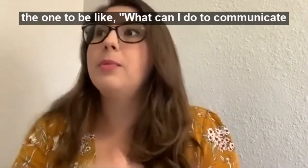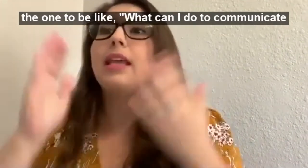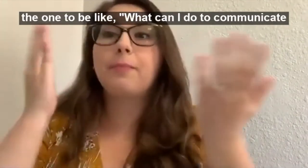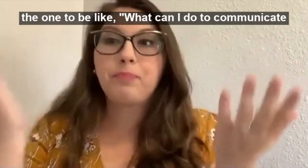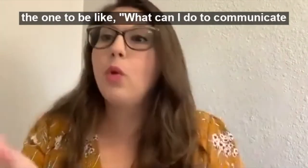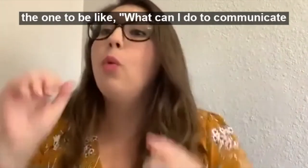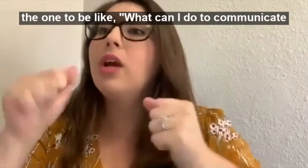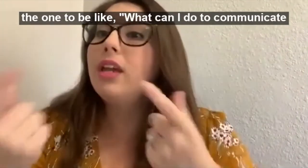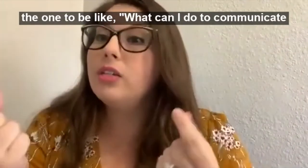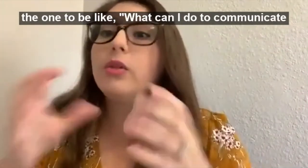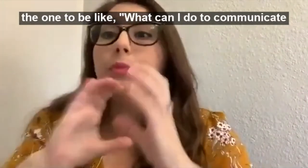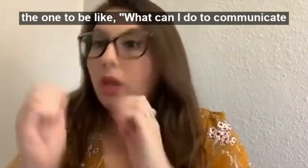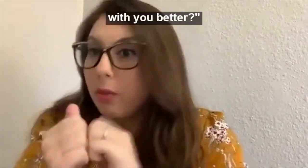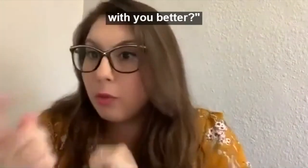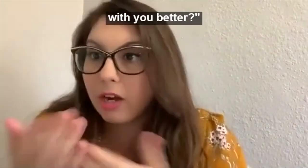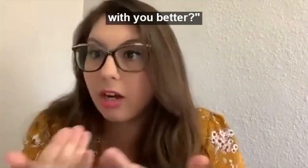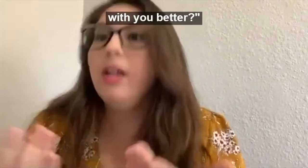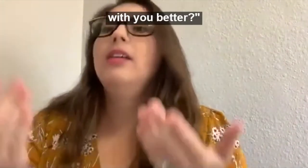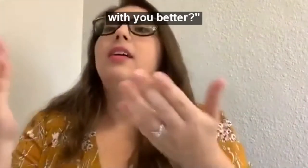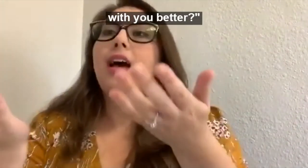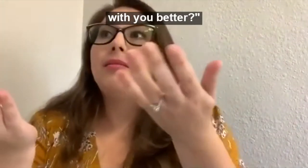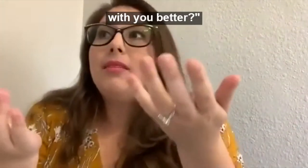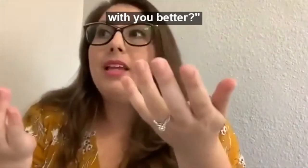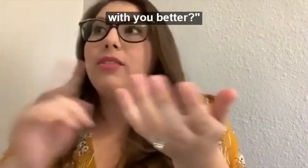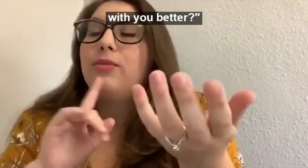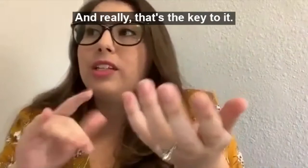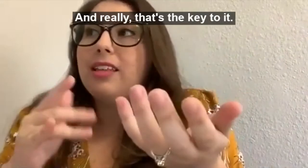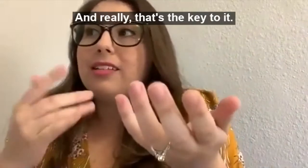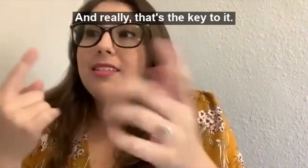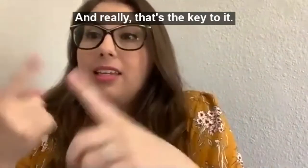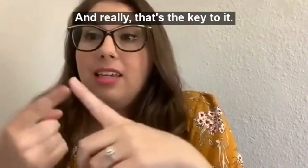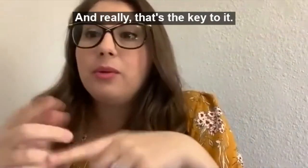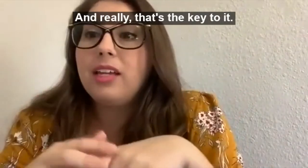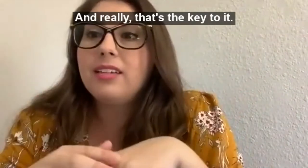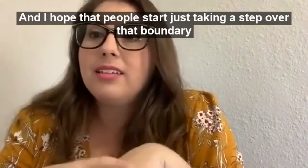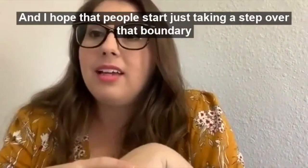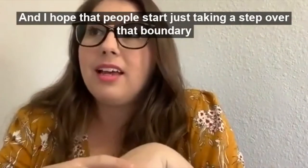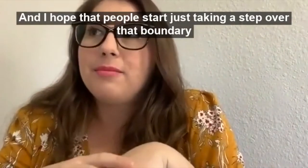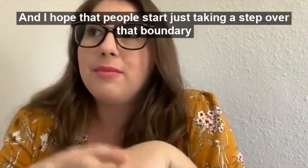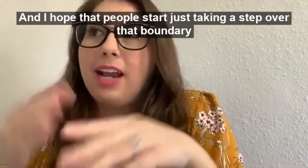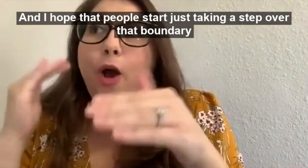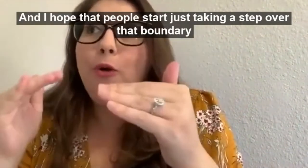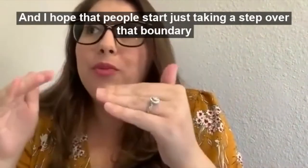like, what can I do to communicate with you better? And really, that's the key to it. And I hope that